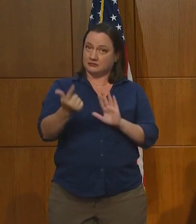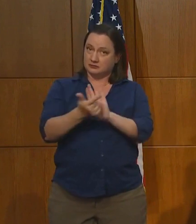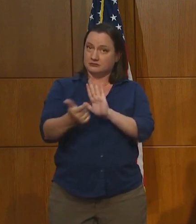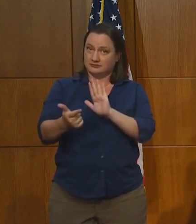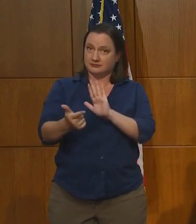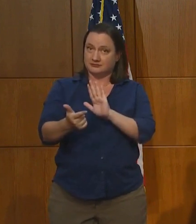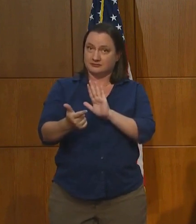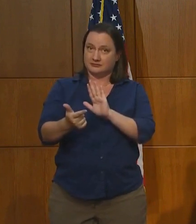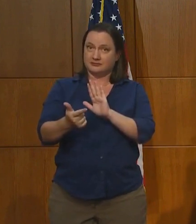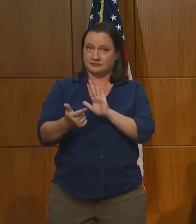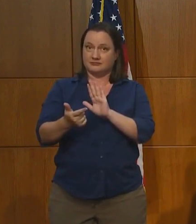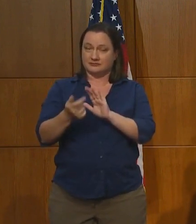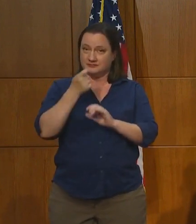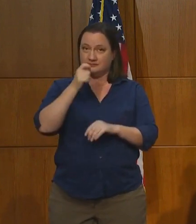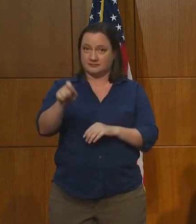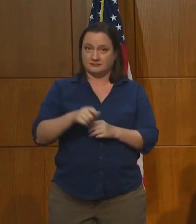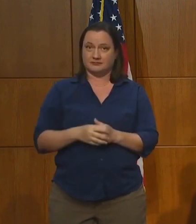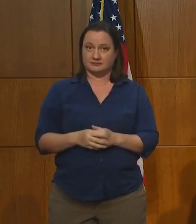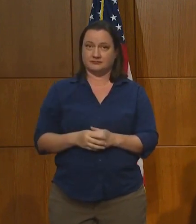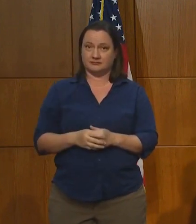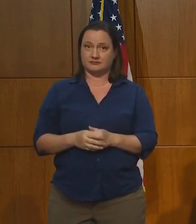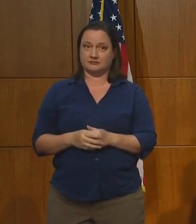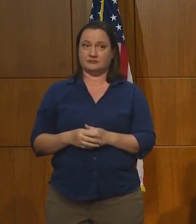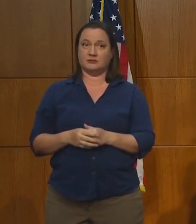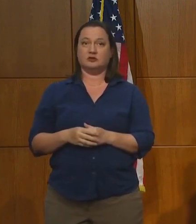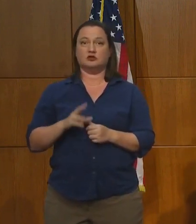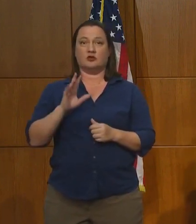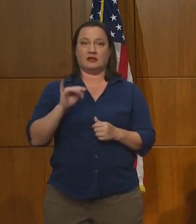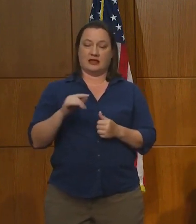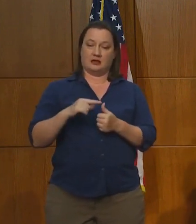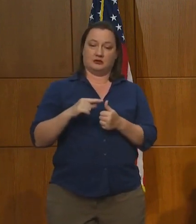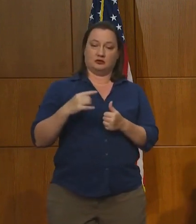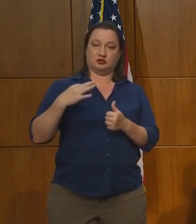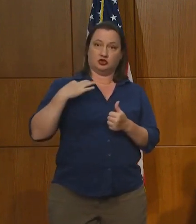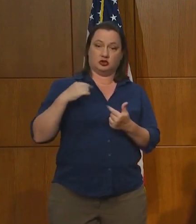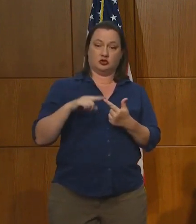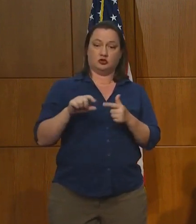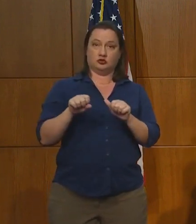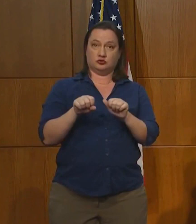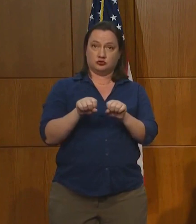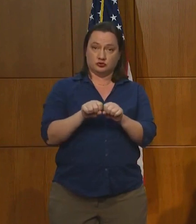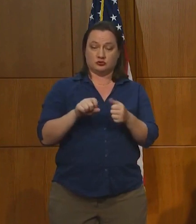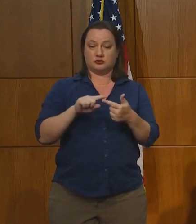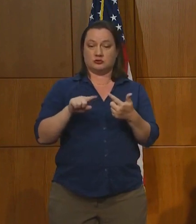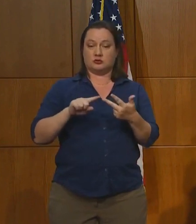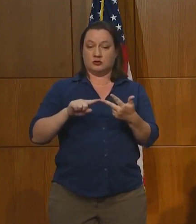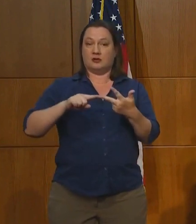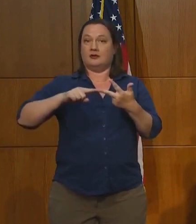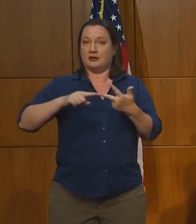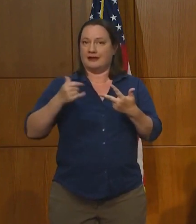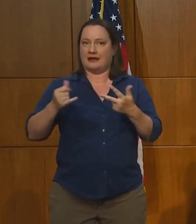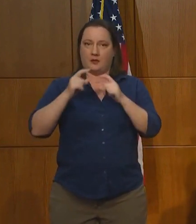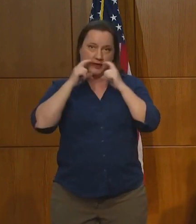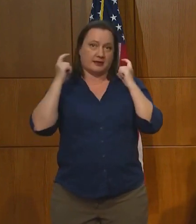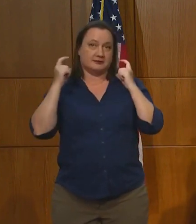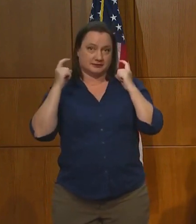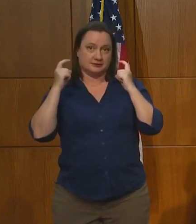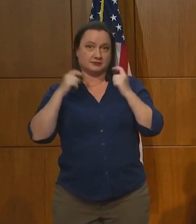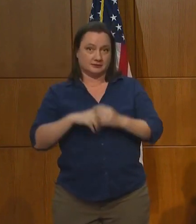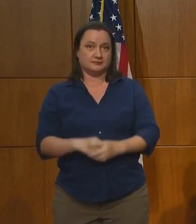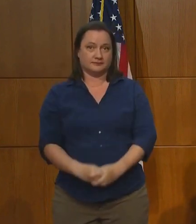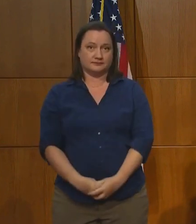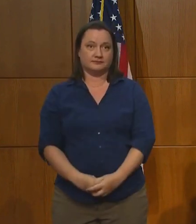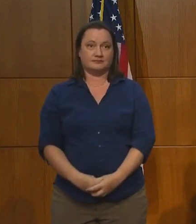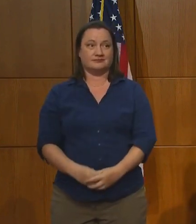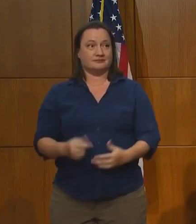It's that simple. We're going to add masks to shoes and shirts. And again, as a society,